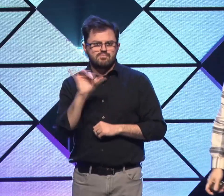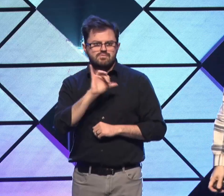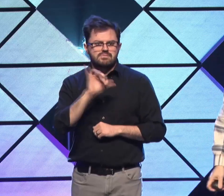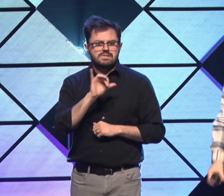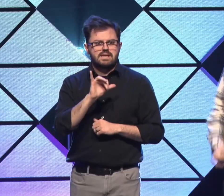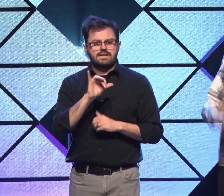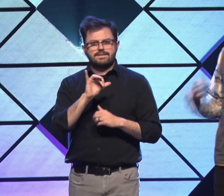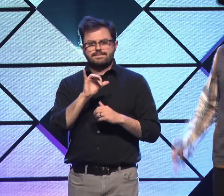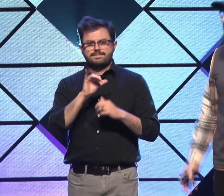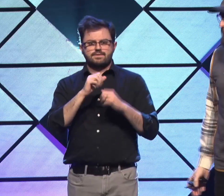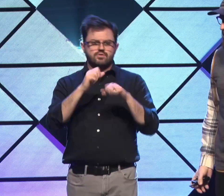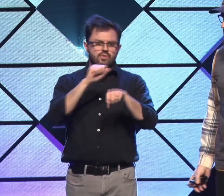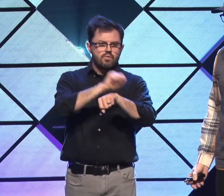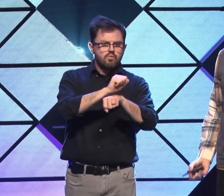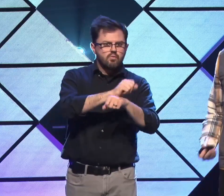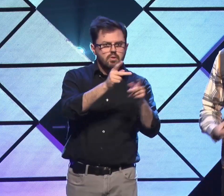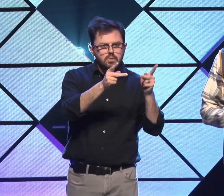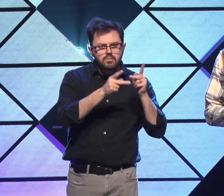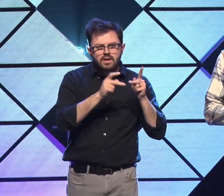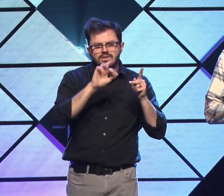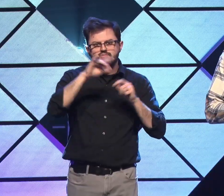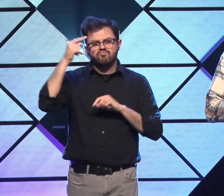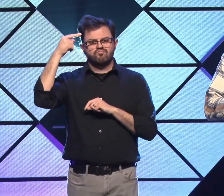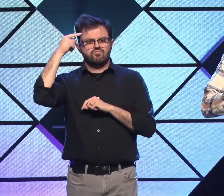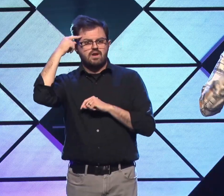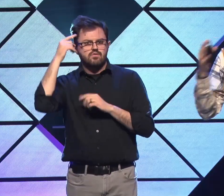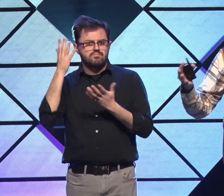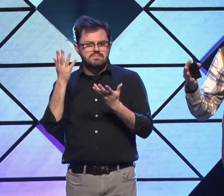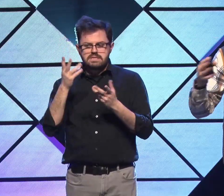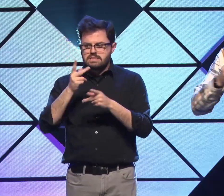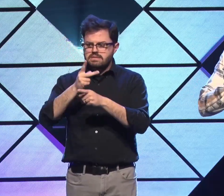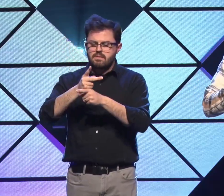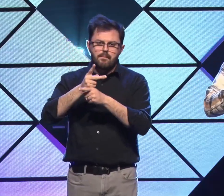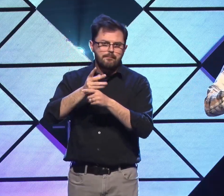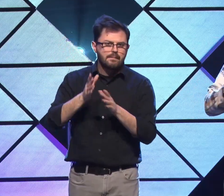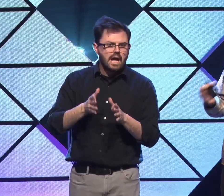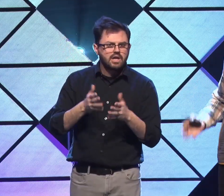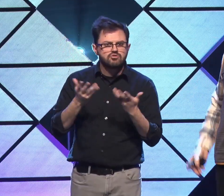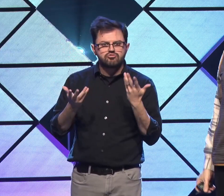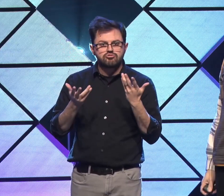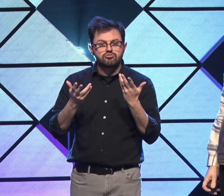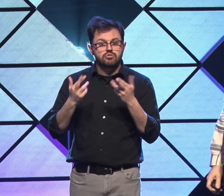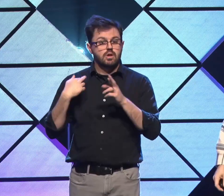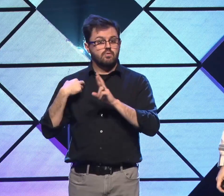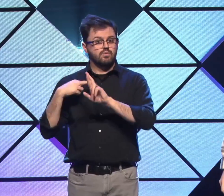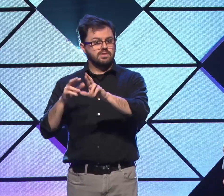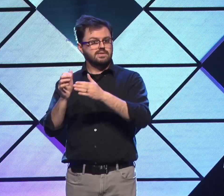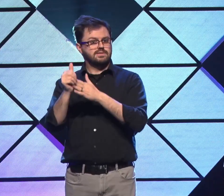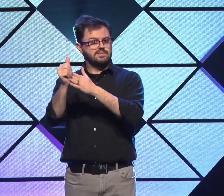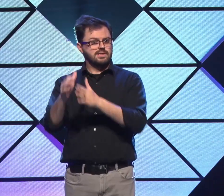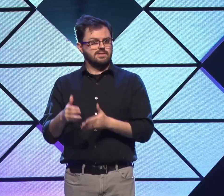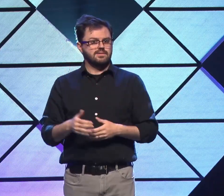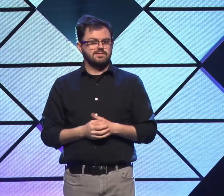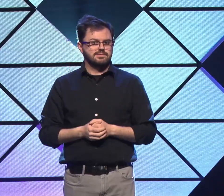at work or a government official, right? A manager, religious leaders.